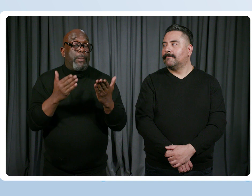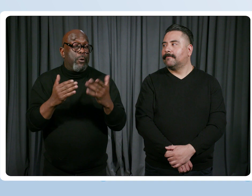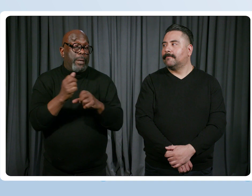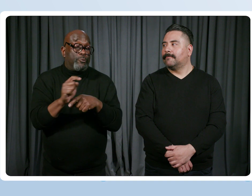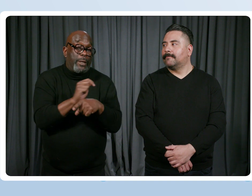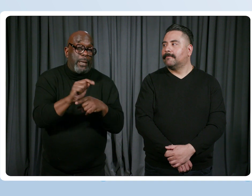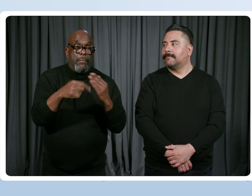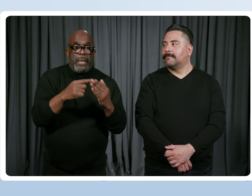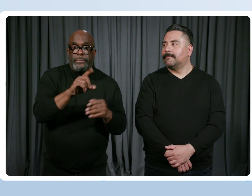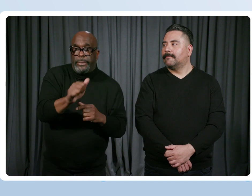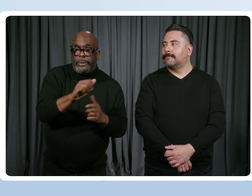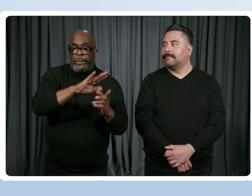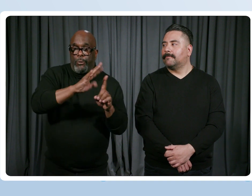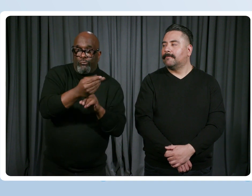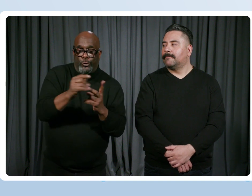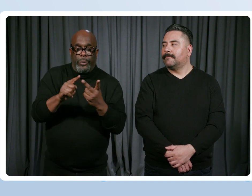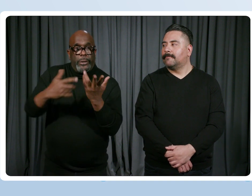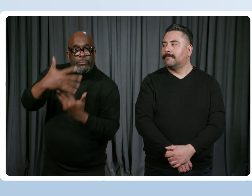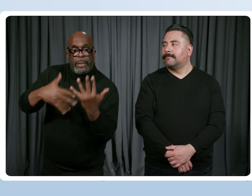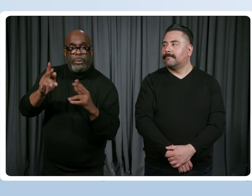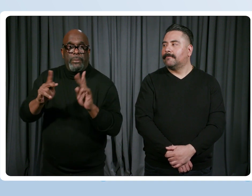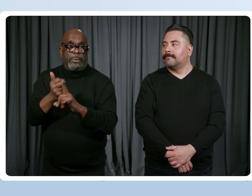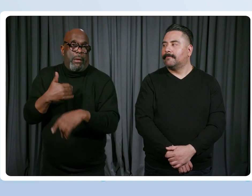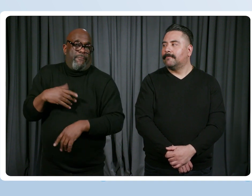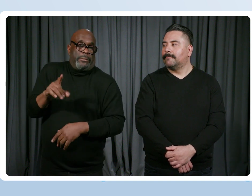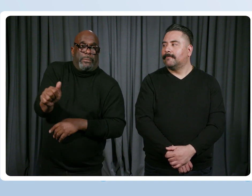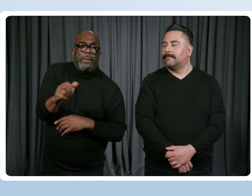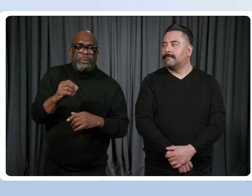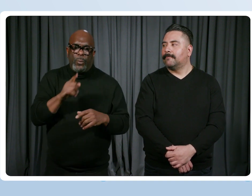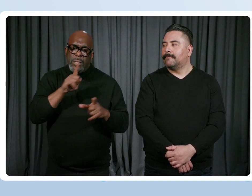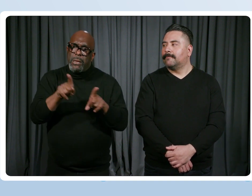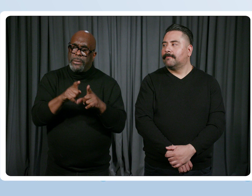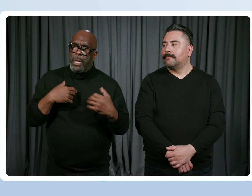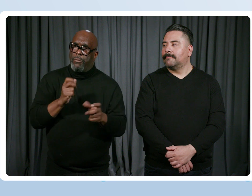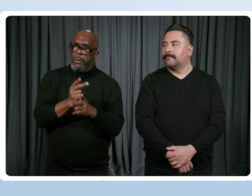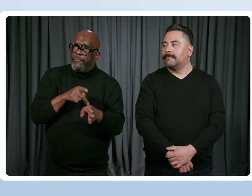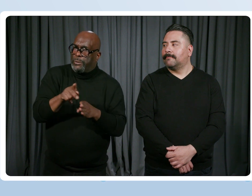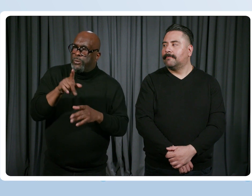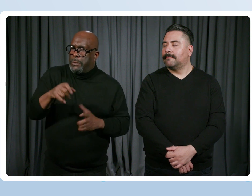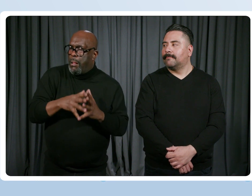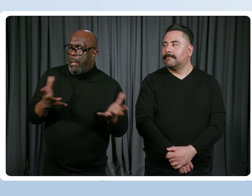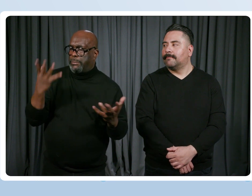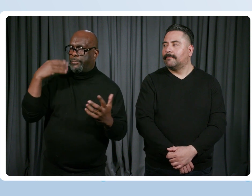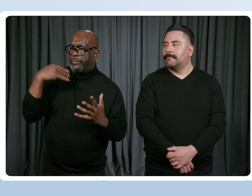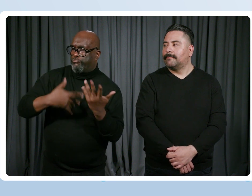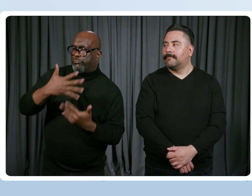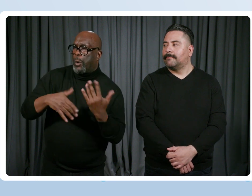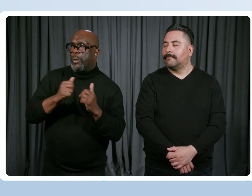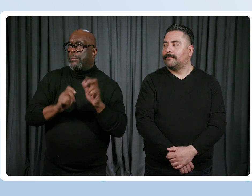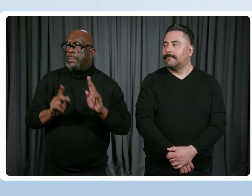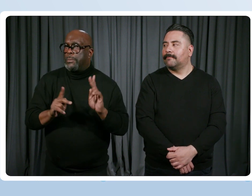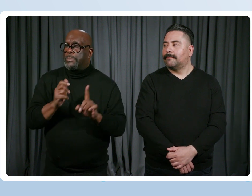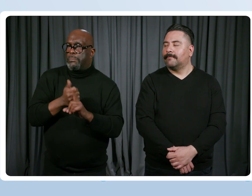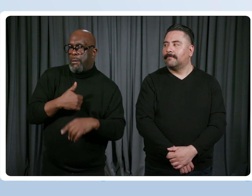disability culture and interacting with people with disabilities. And I think that as a healthcare professional, to have a lot of experience with interacting with people with disabilities